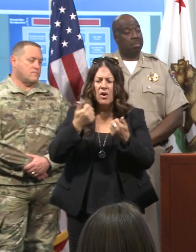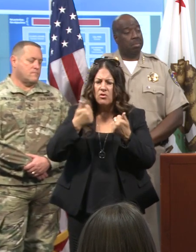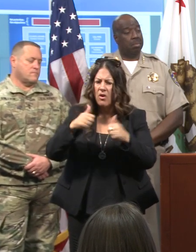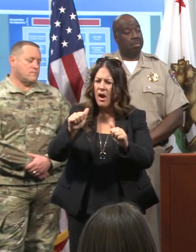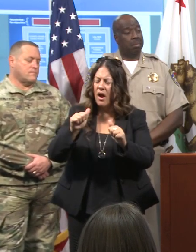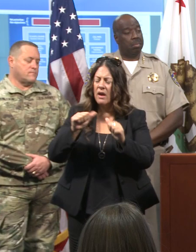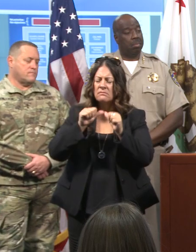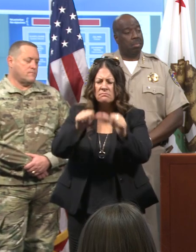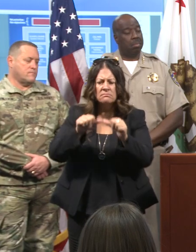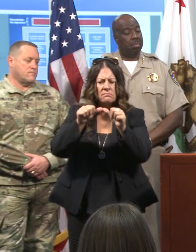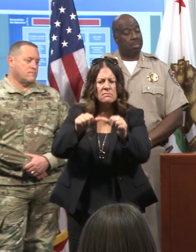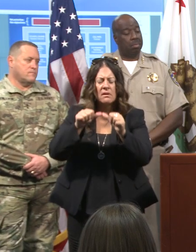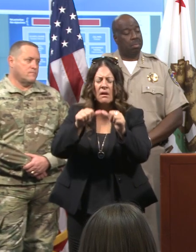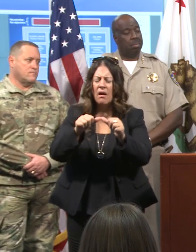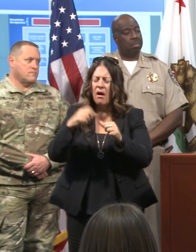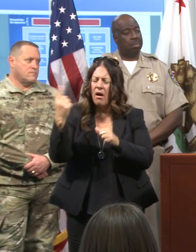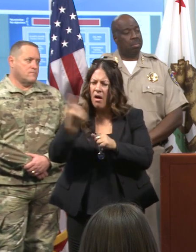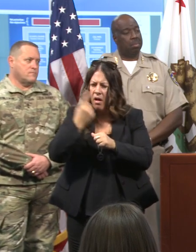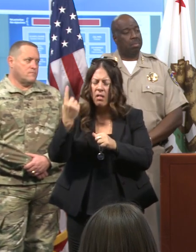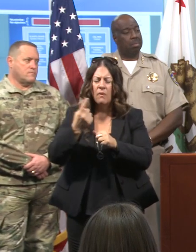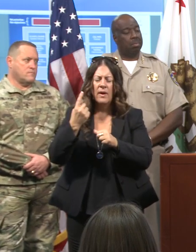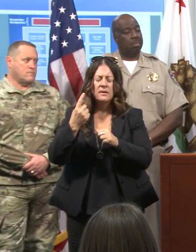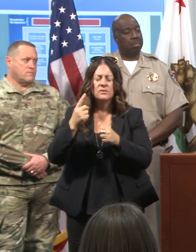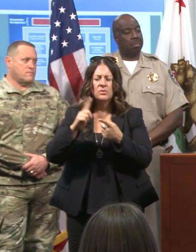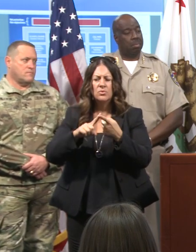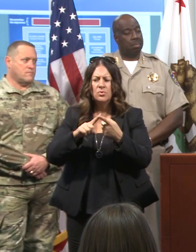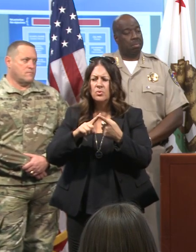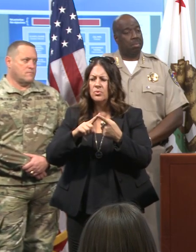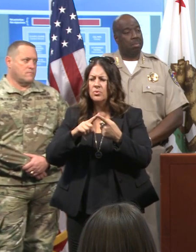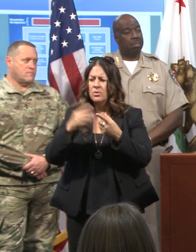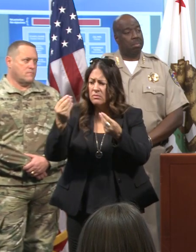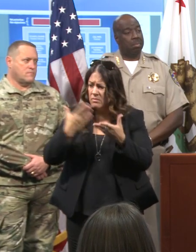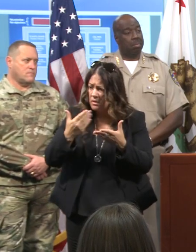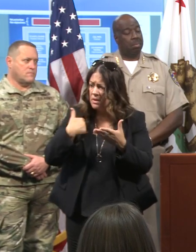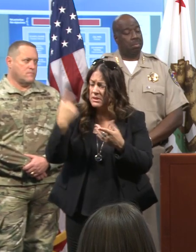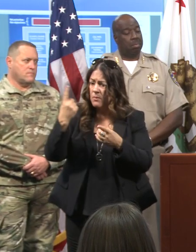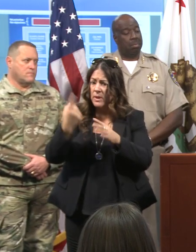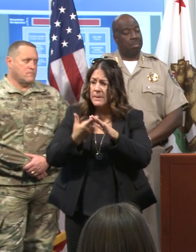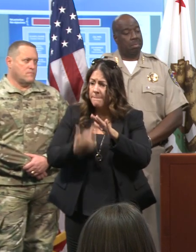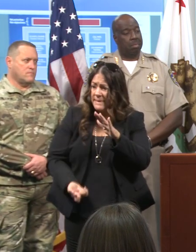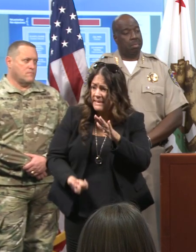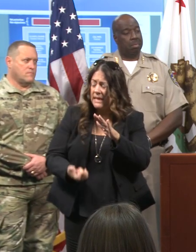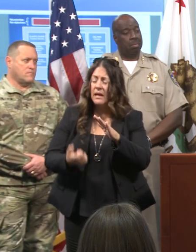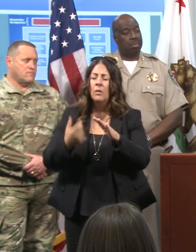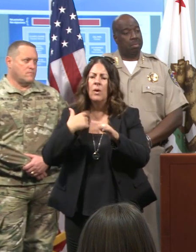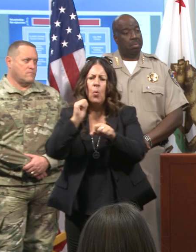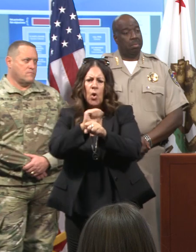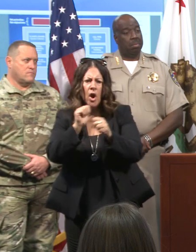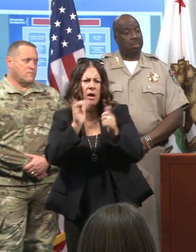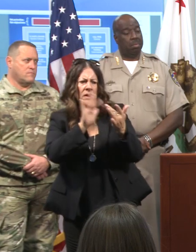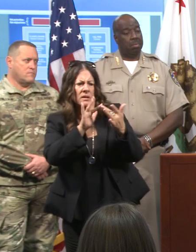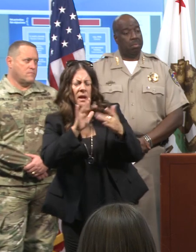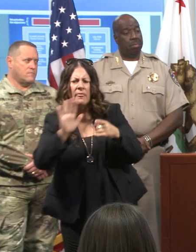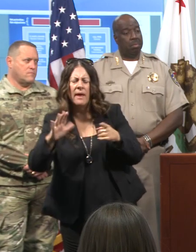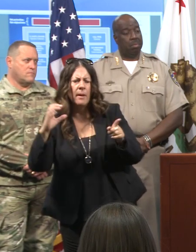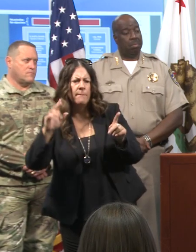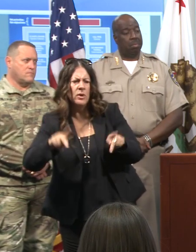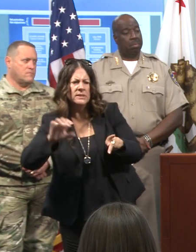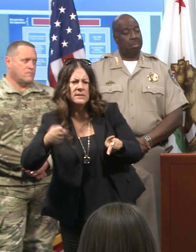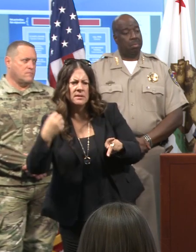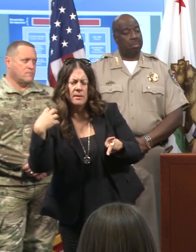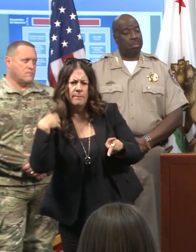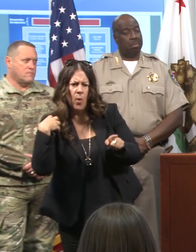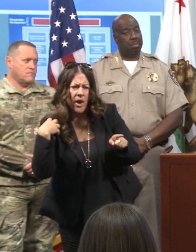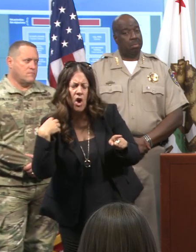adjudicate those that have been reported missing. We continue to look, we work with employers, with families. There are